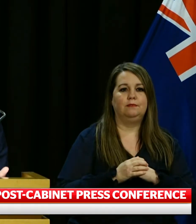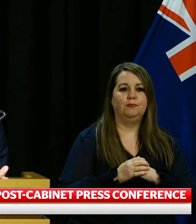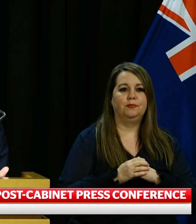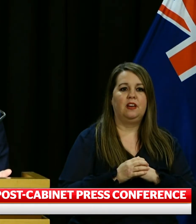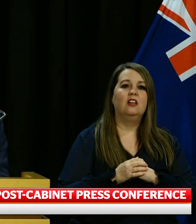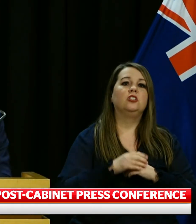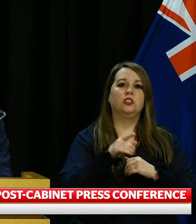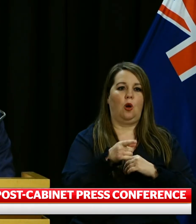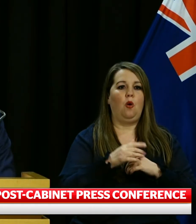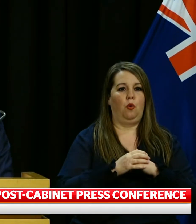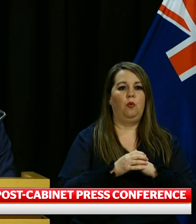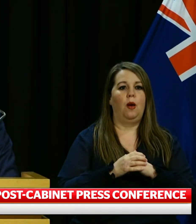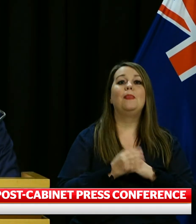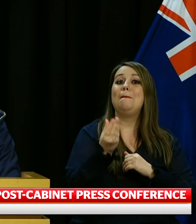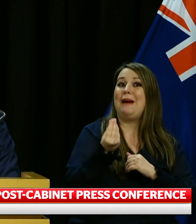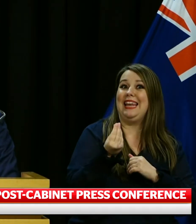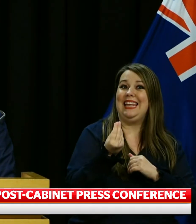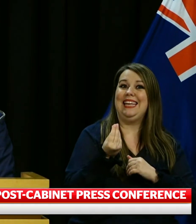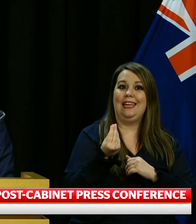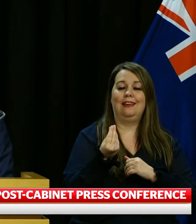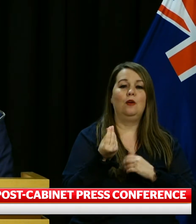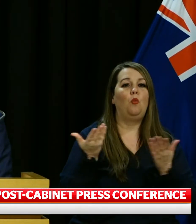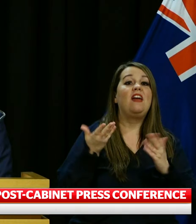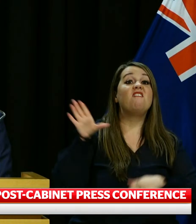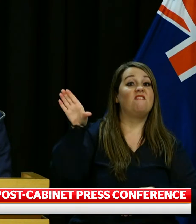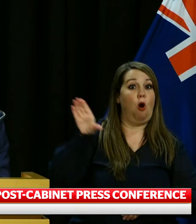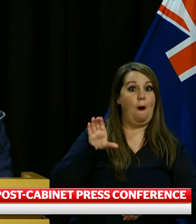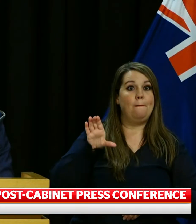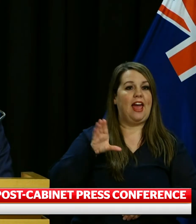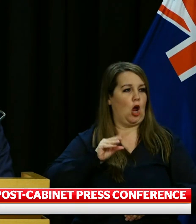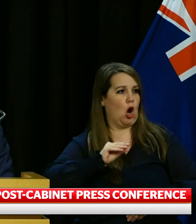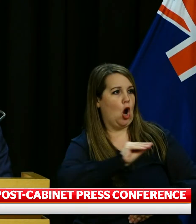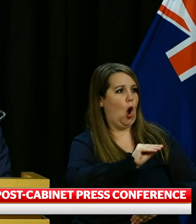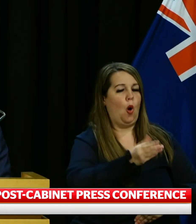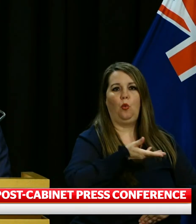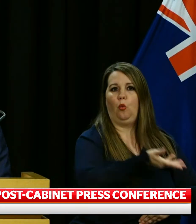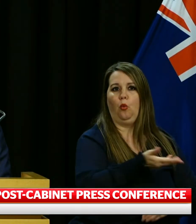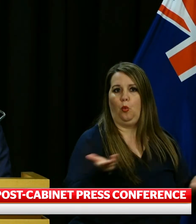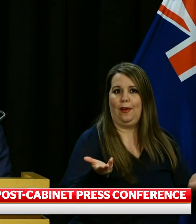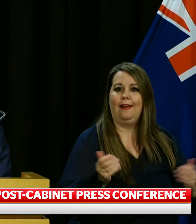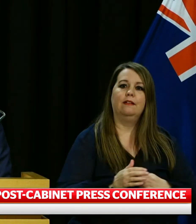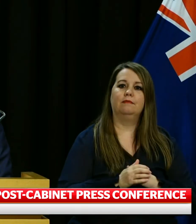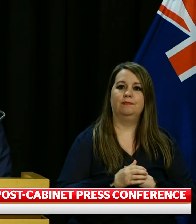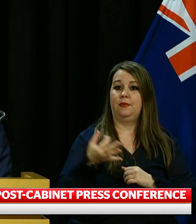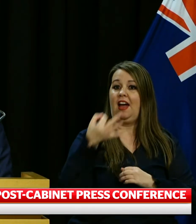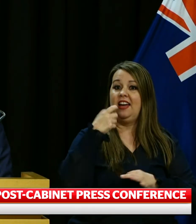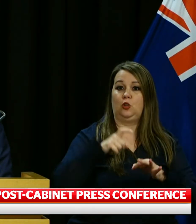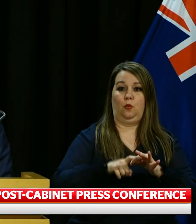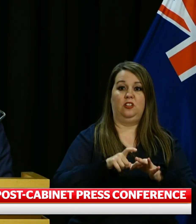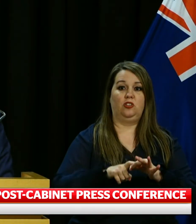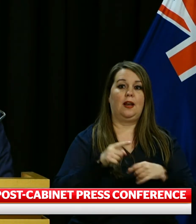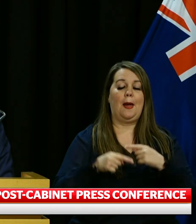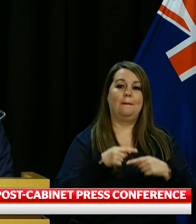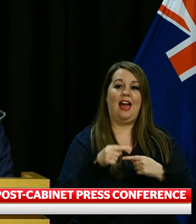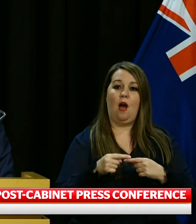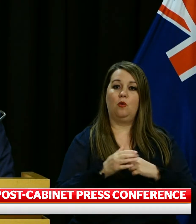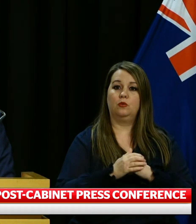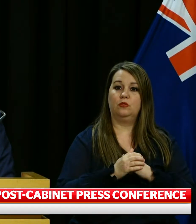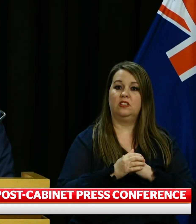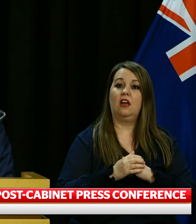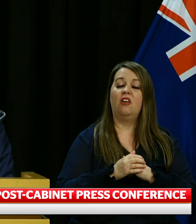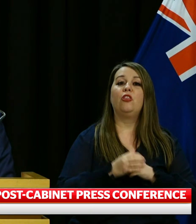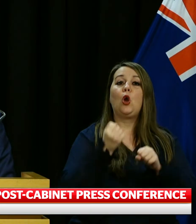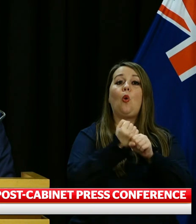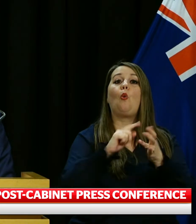where that money's come from and where it's going. Yeah. Have you been following the drama or developments within the Gore